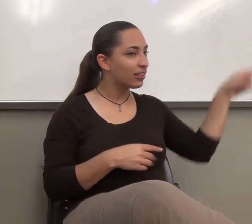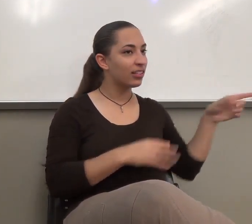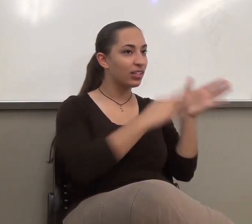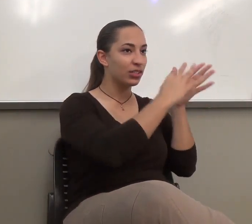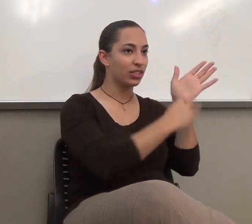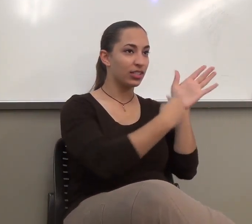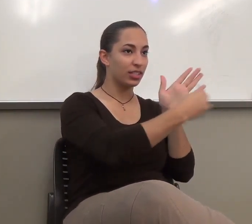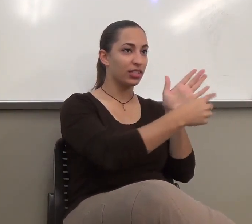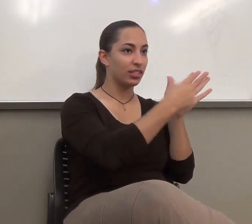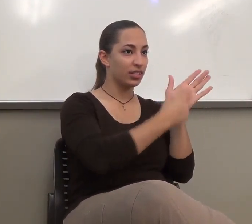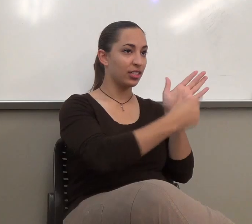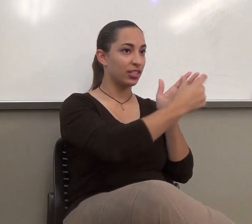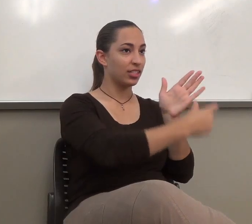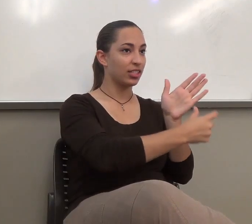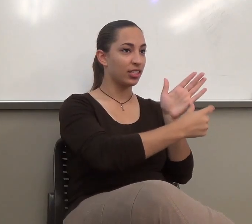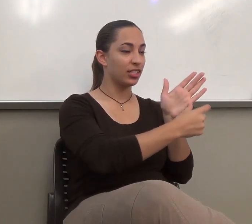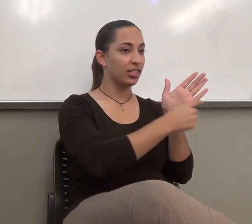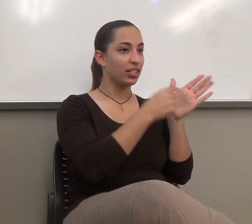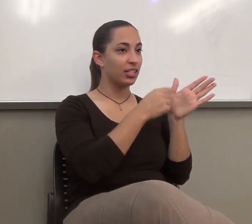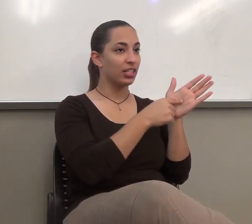using, doesn't agree